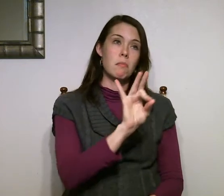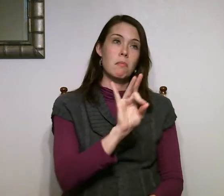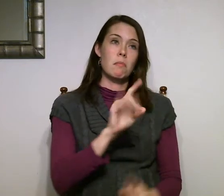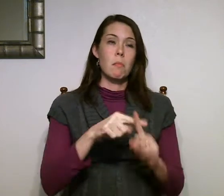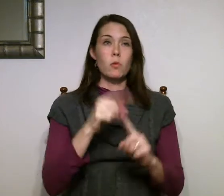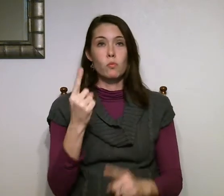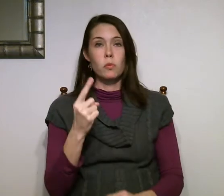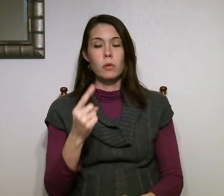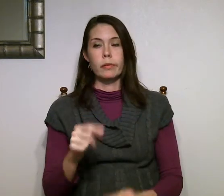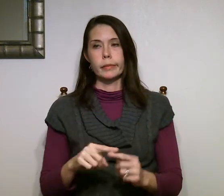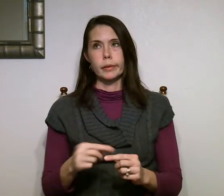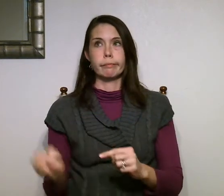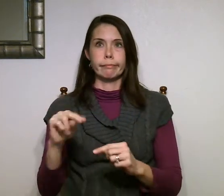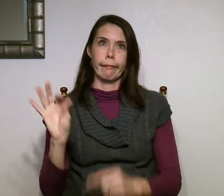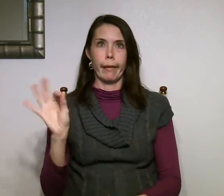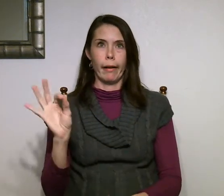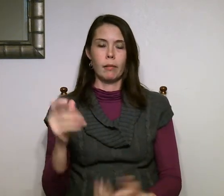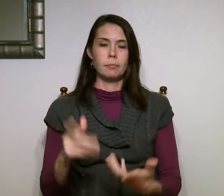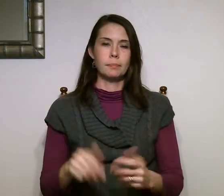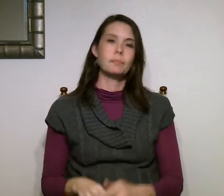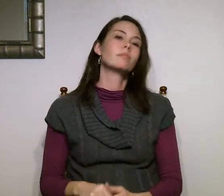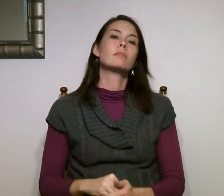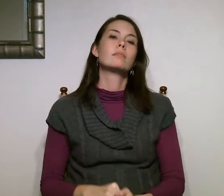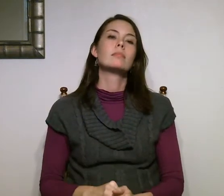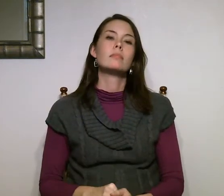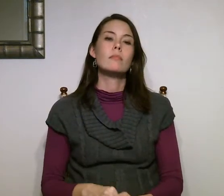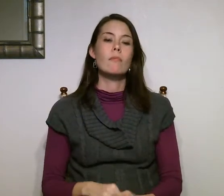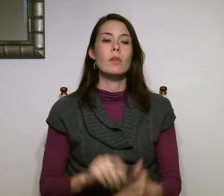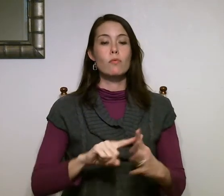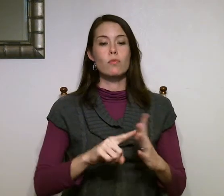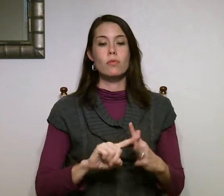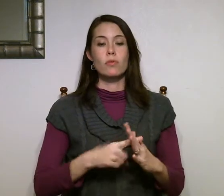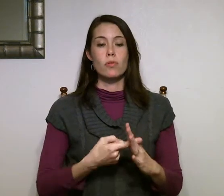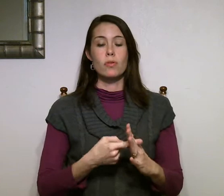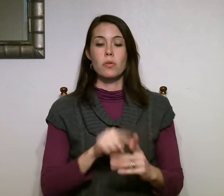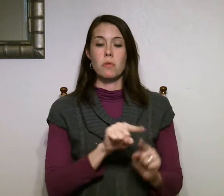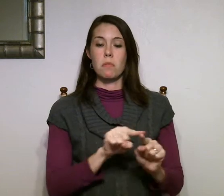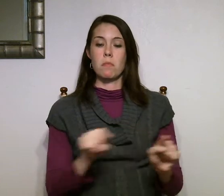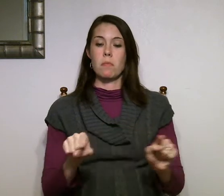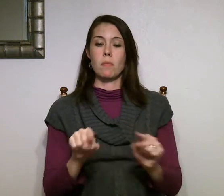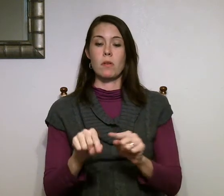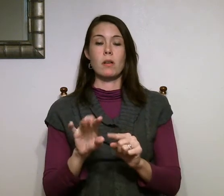at 8, and you add 1. 8 plus 1 is equal to 9.